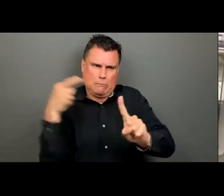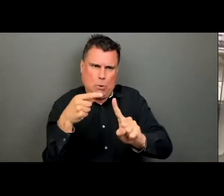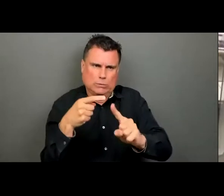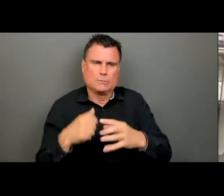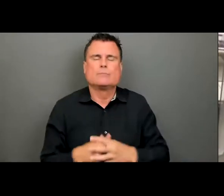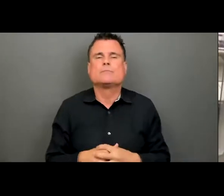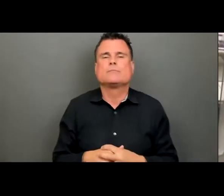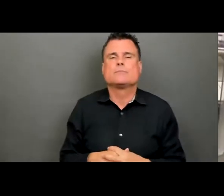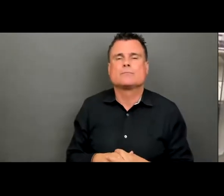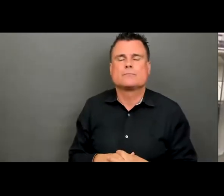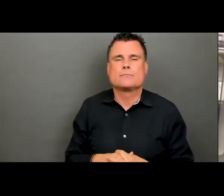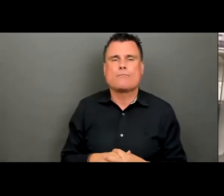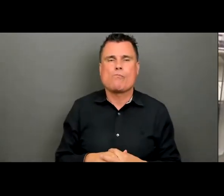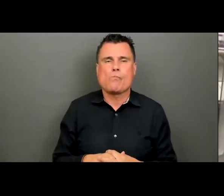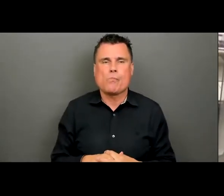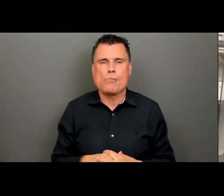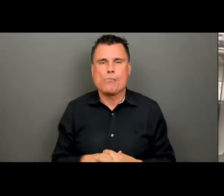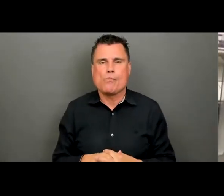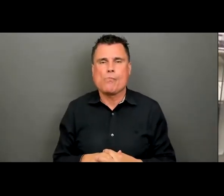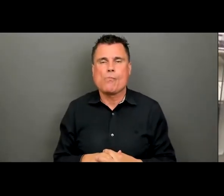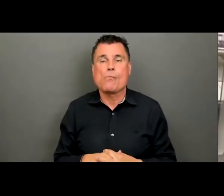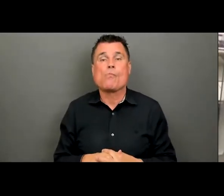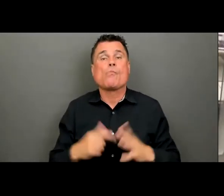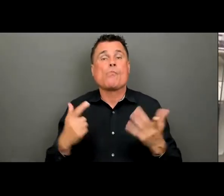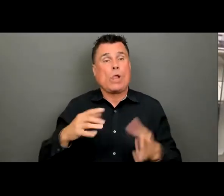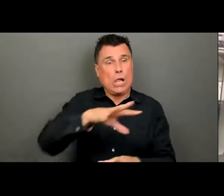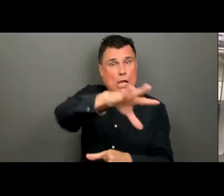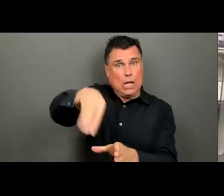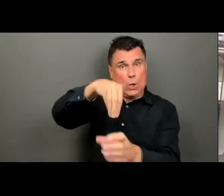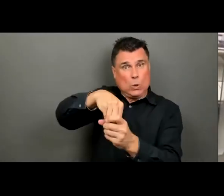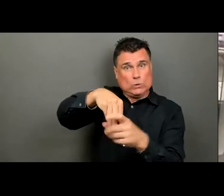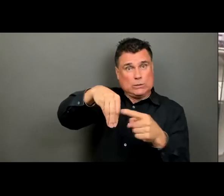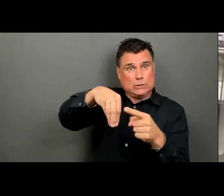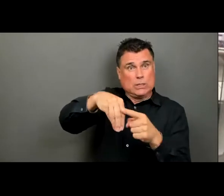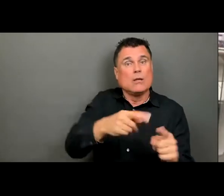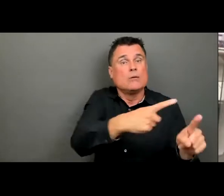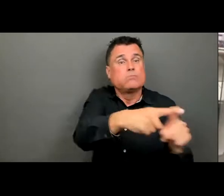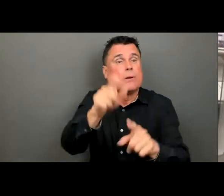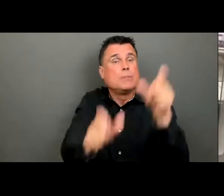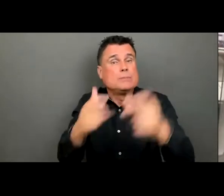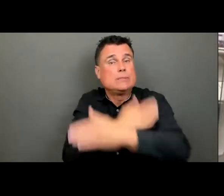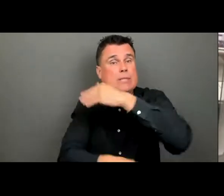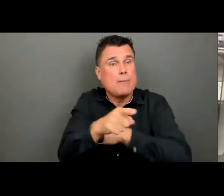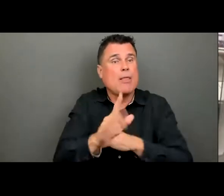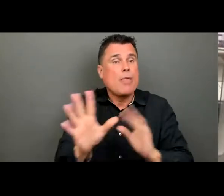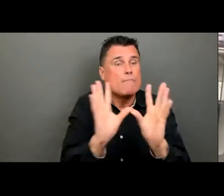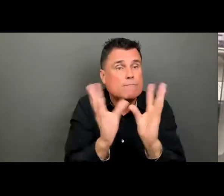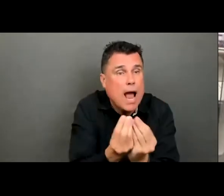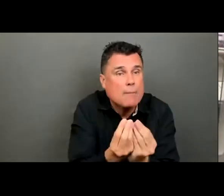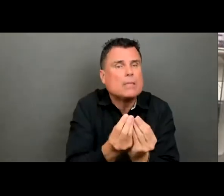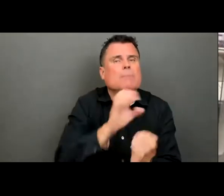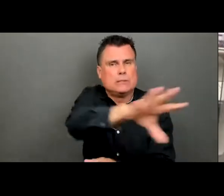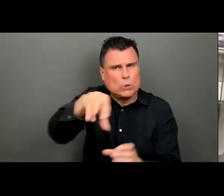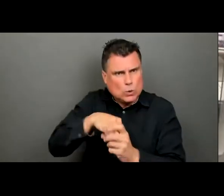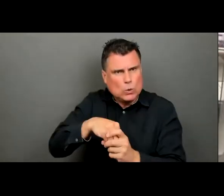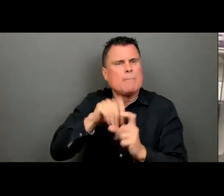persons with disabilities and their organizations, they need to be consulted by the DRR management bodies and the decision makers so that